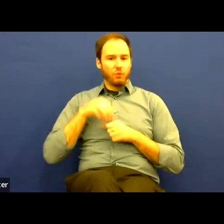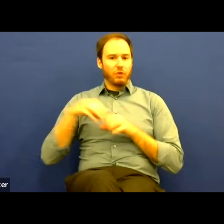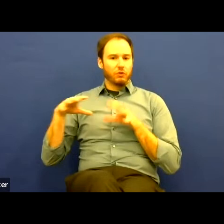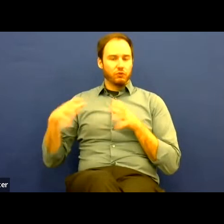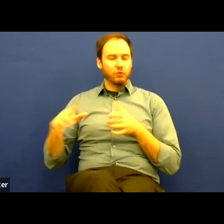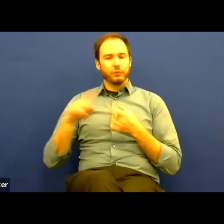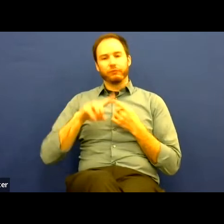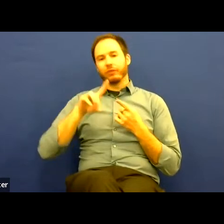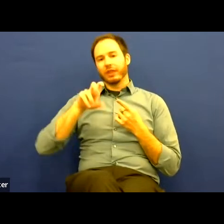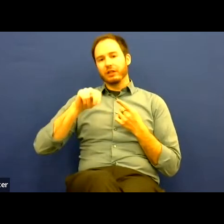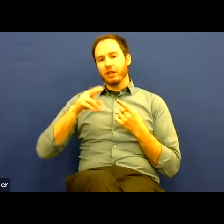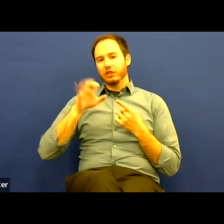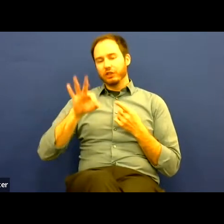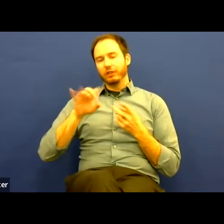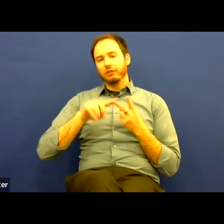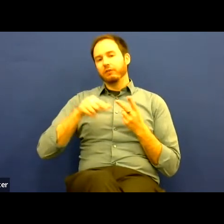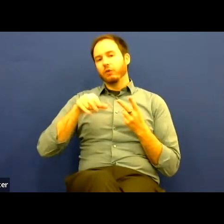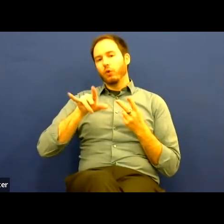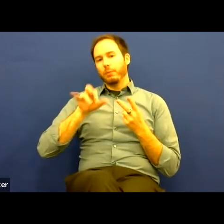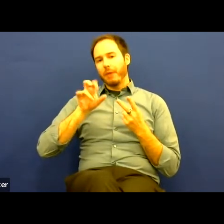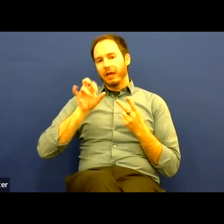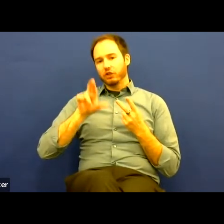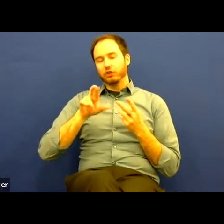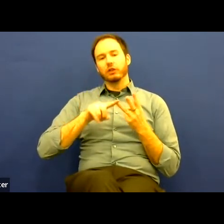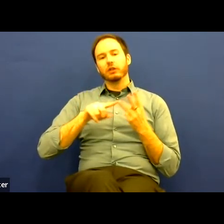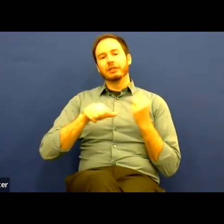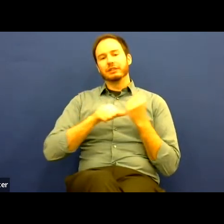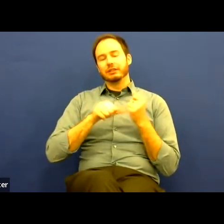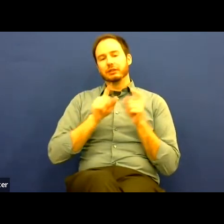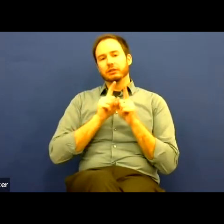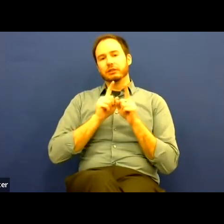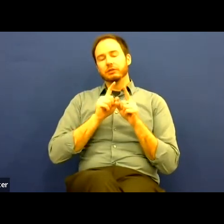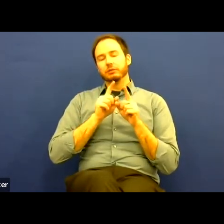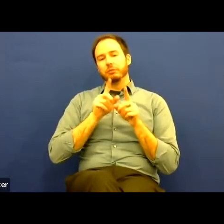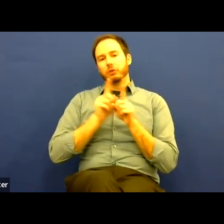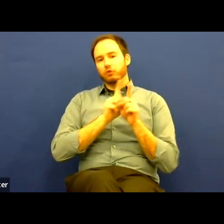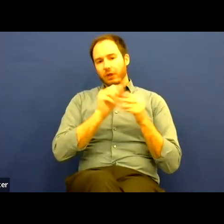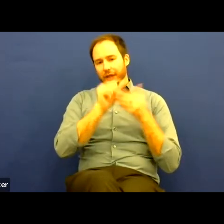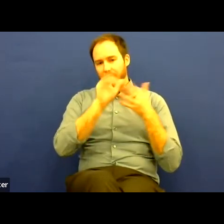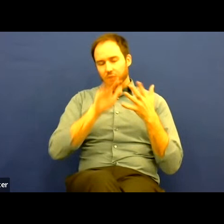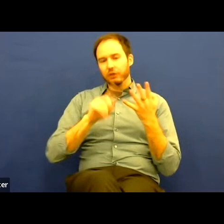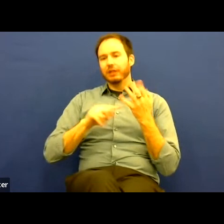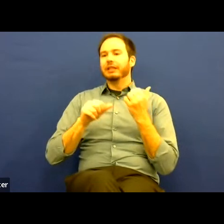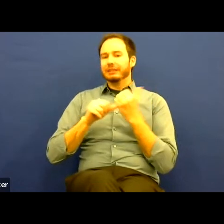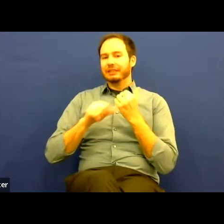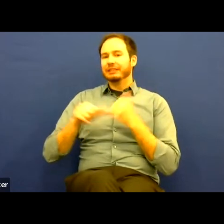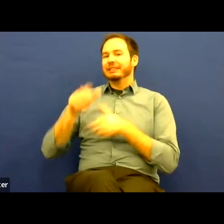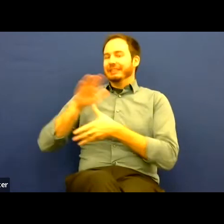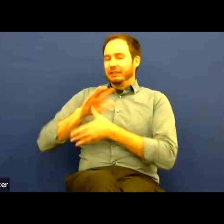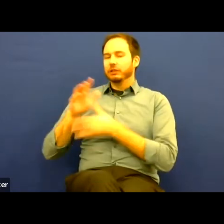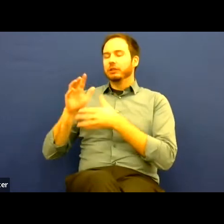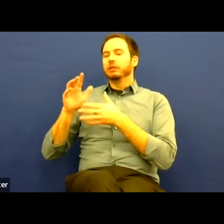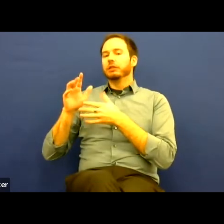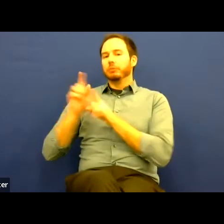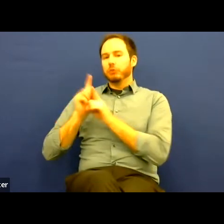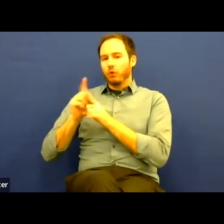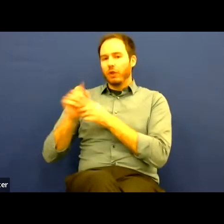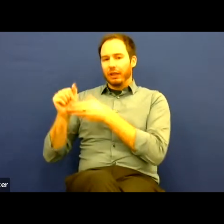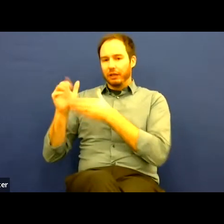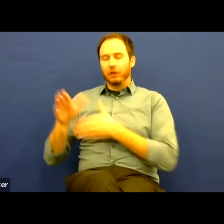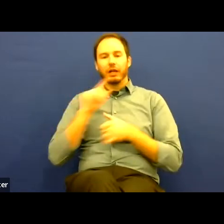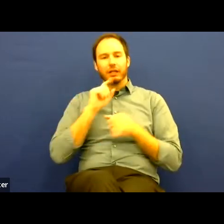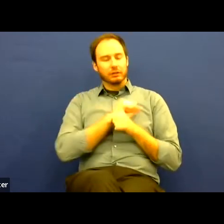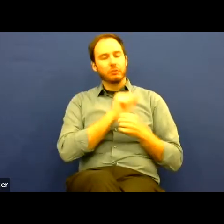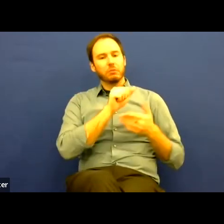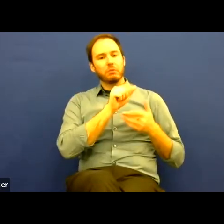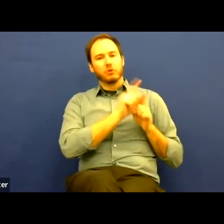including den chief, quartermaster, assistant patrol leader, assistant senior patrol leader, and senior patrol leader. And